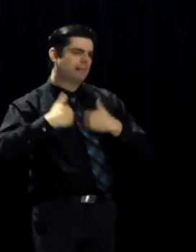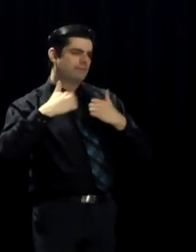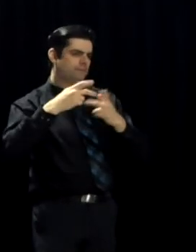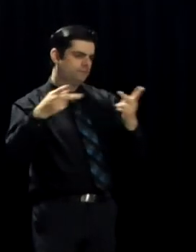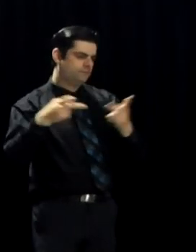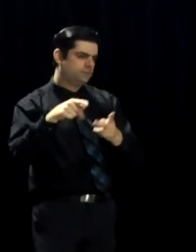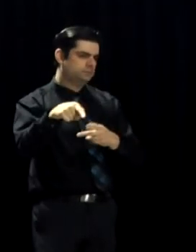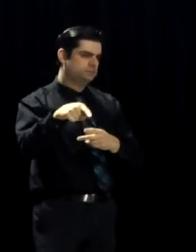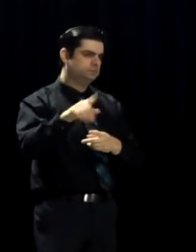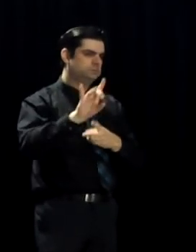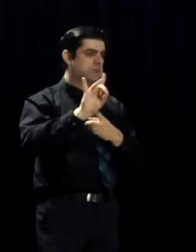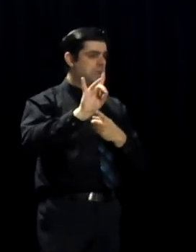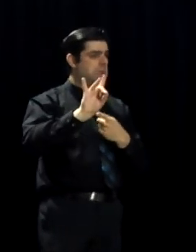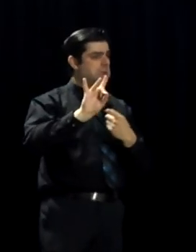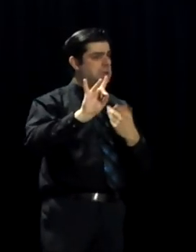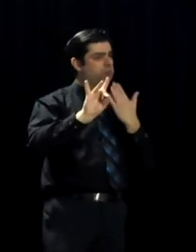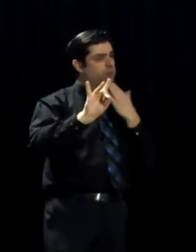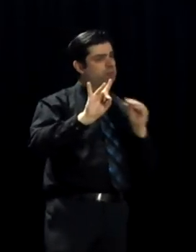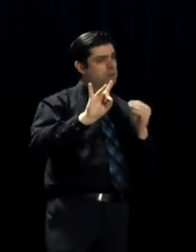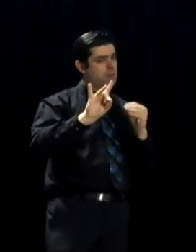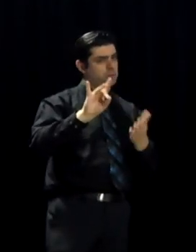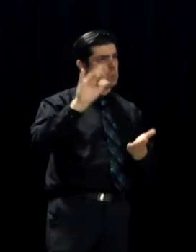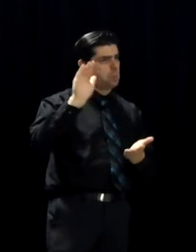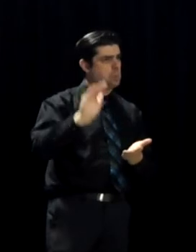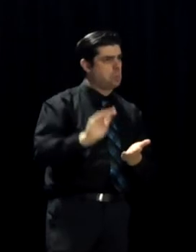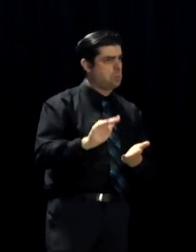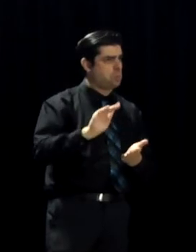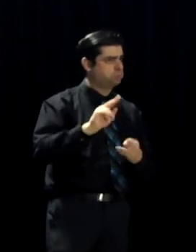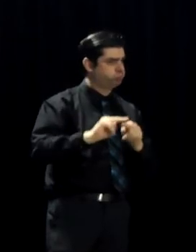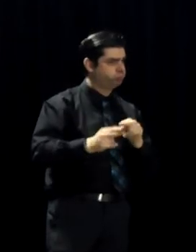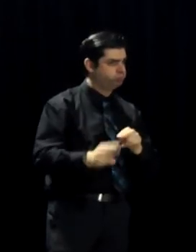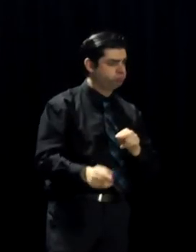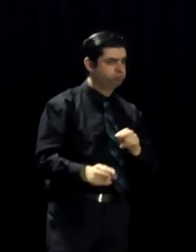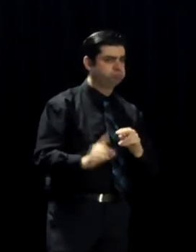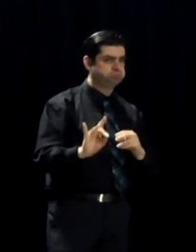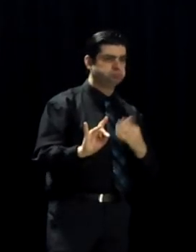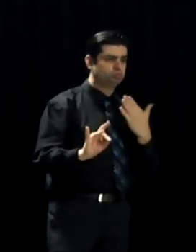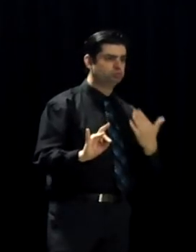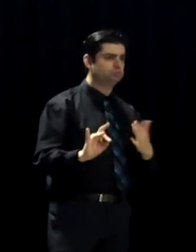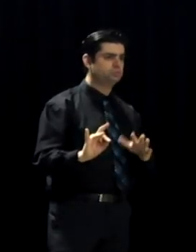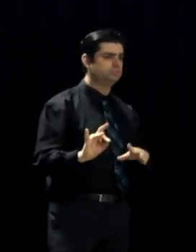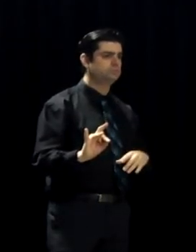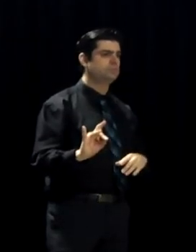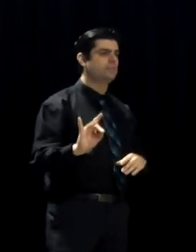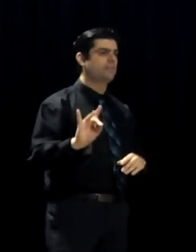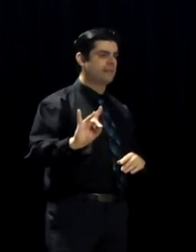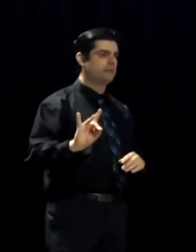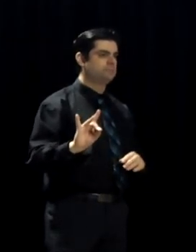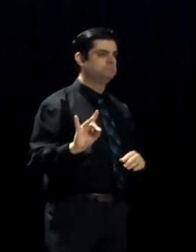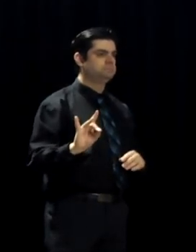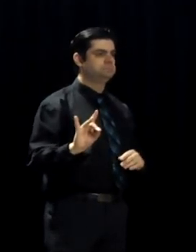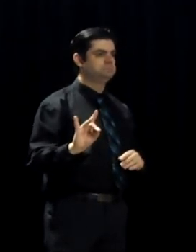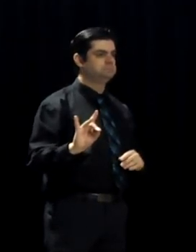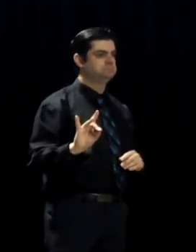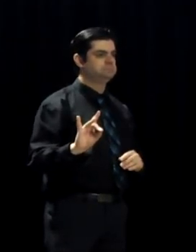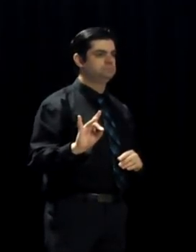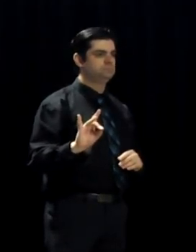direct correlation with residents of these facilities and then hospitalizations. So 8 is on the lower end of what we've been